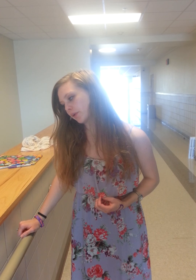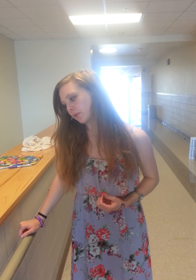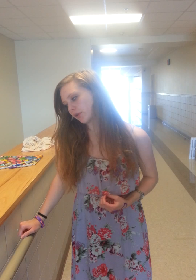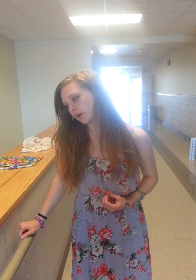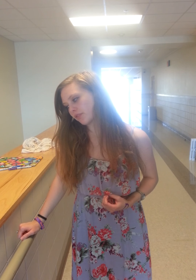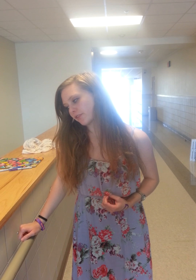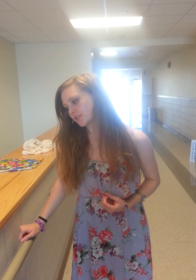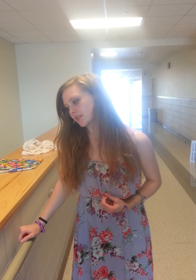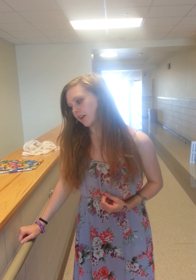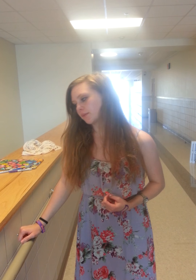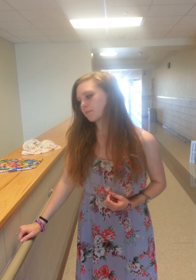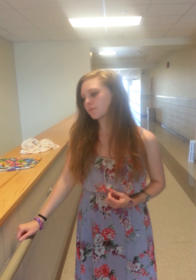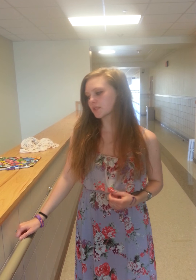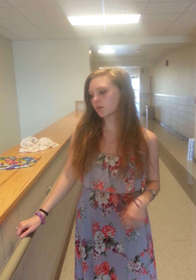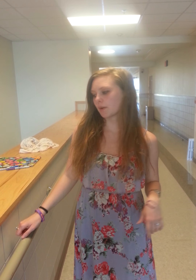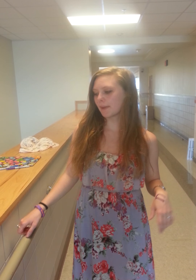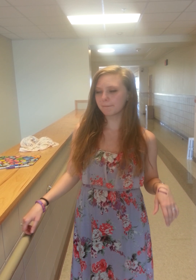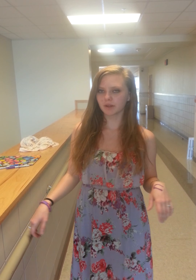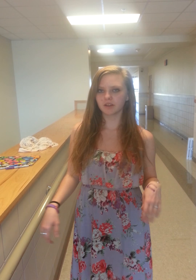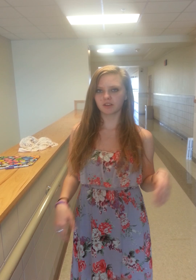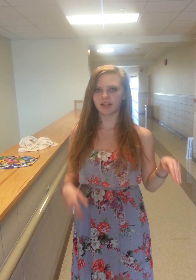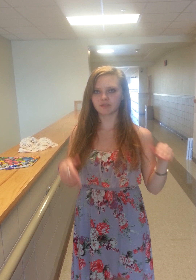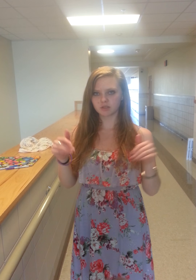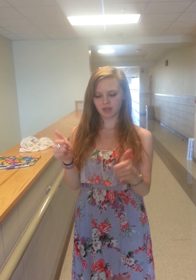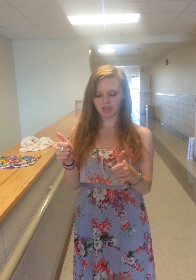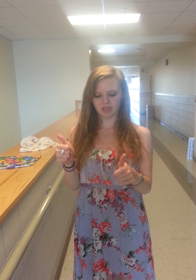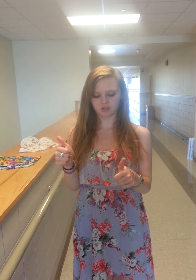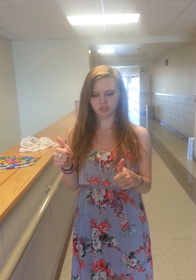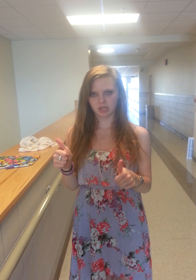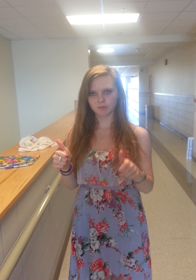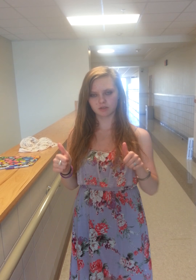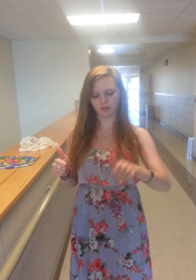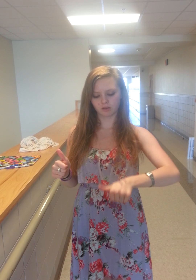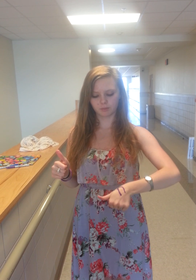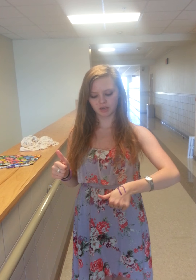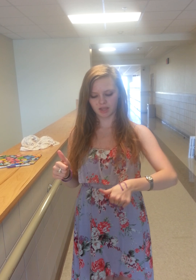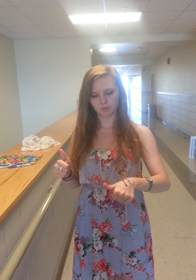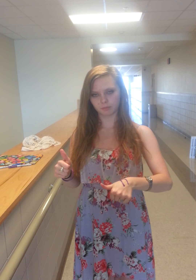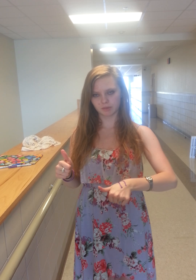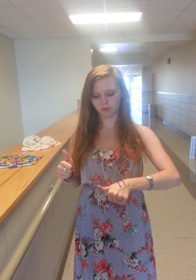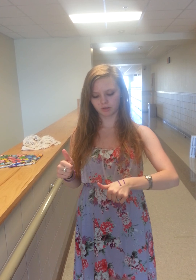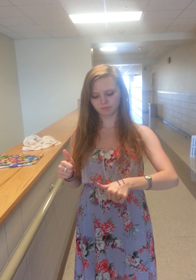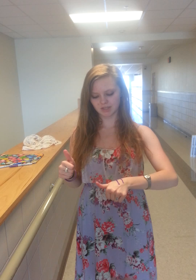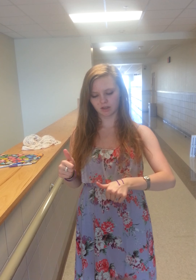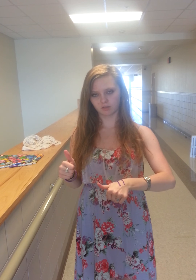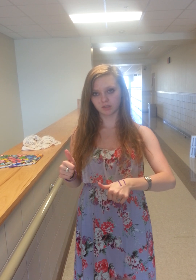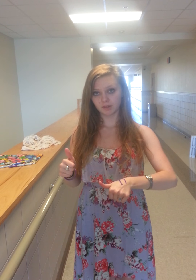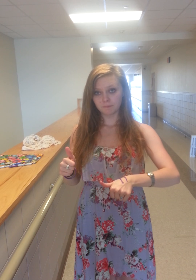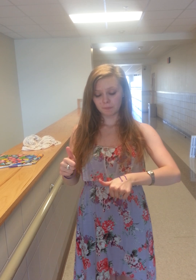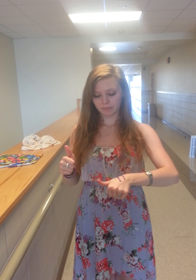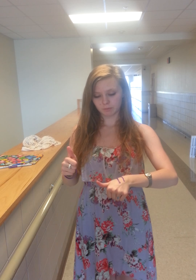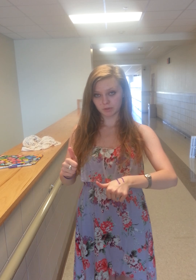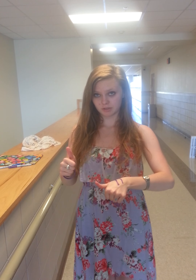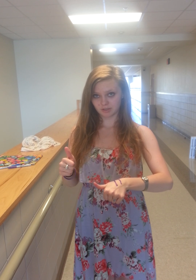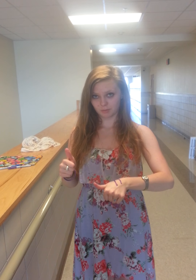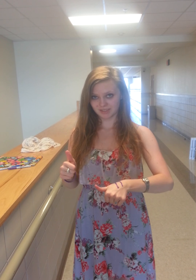we broke up the first time. So remember, you're going to have two A hand shapes. Your non-dominant A will be palm down towards your dominant